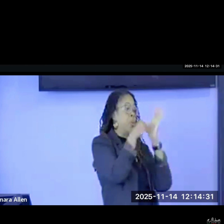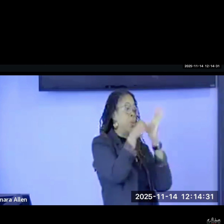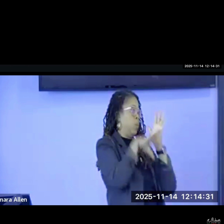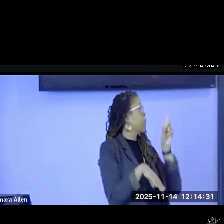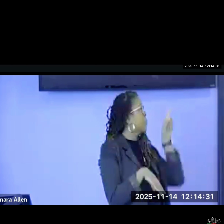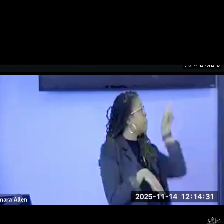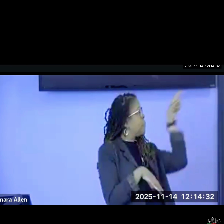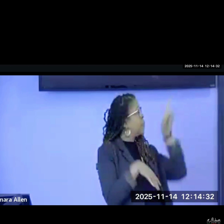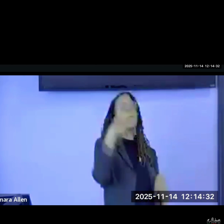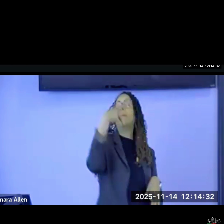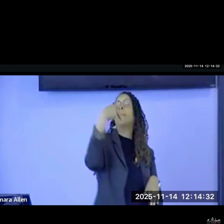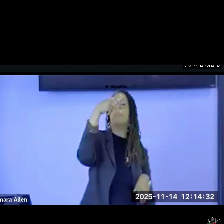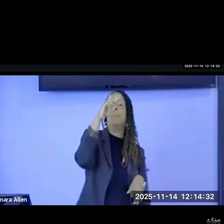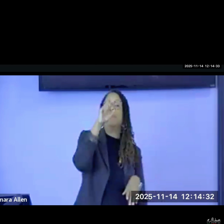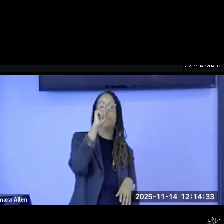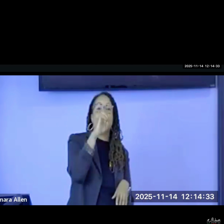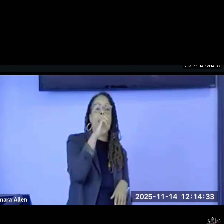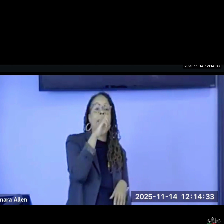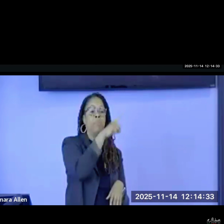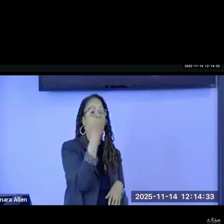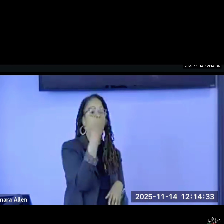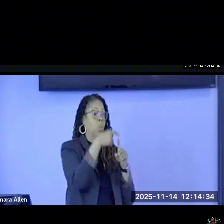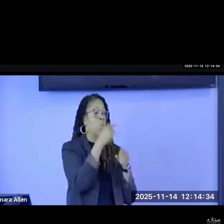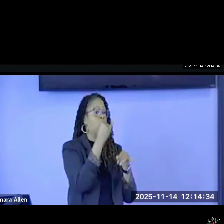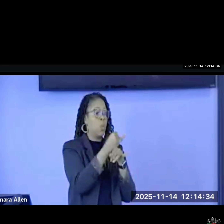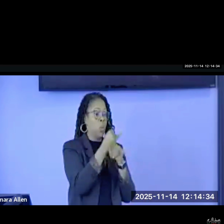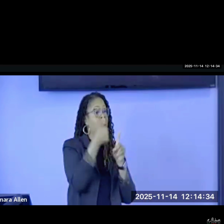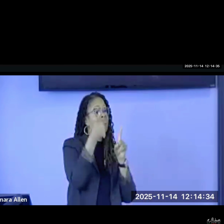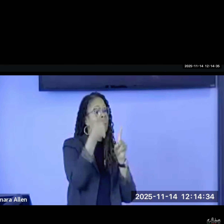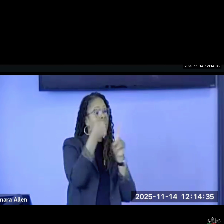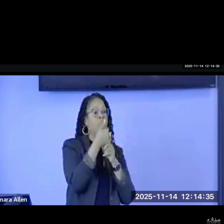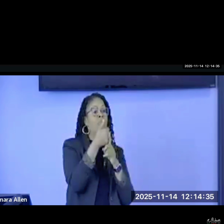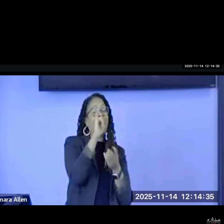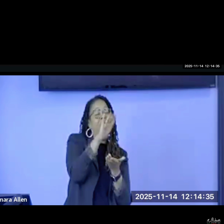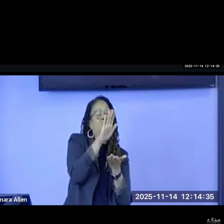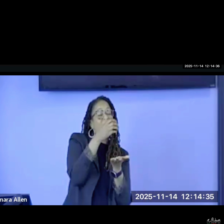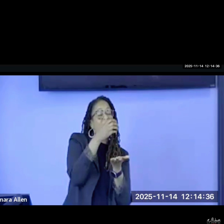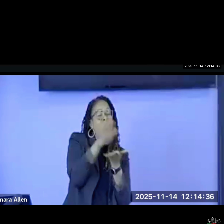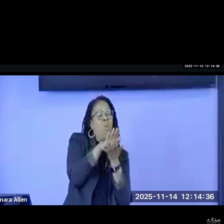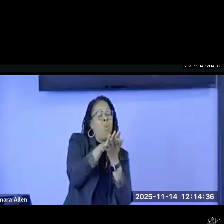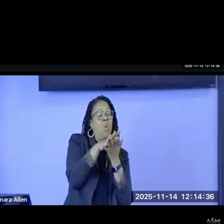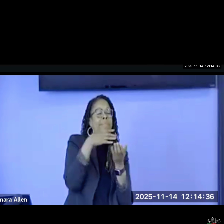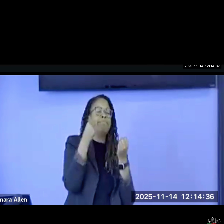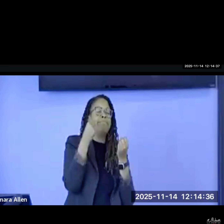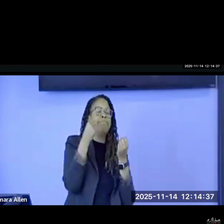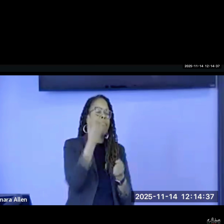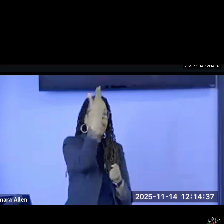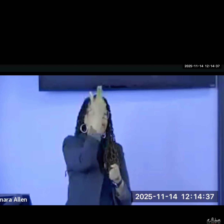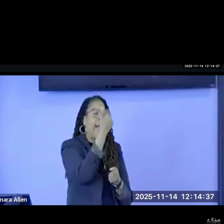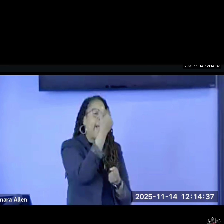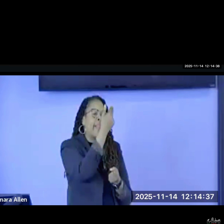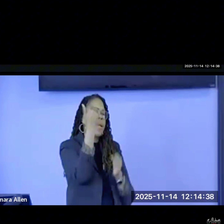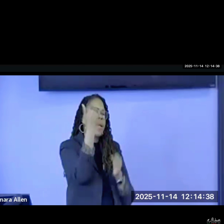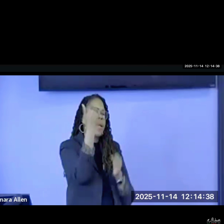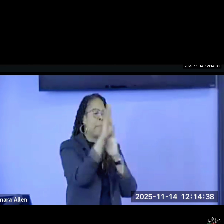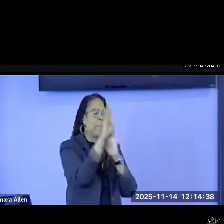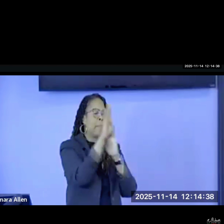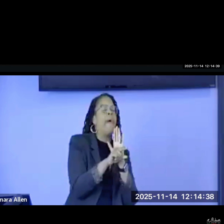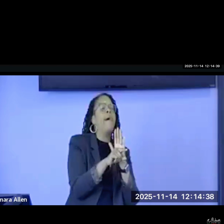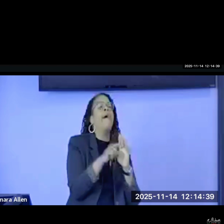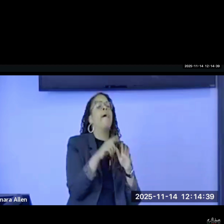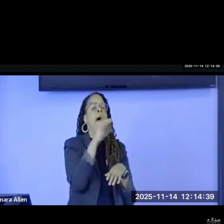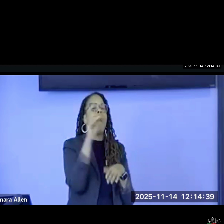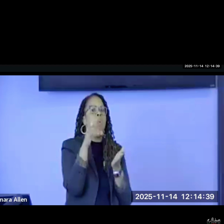The third participant used the pseudonym name of Pete. And the residential